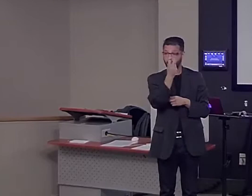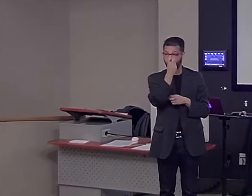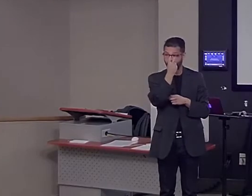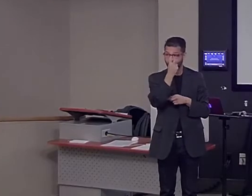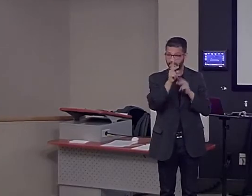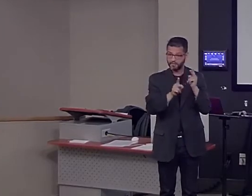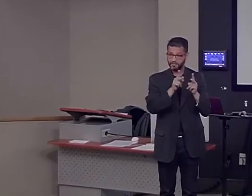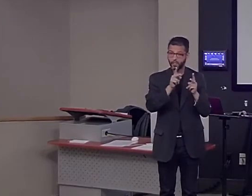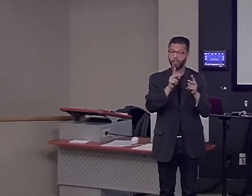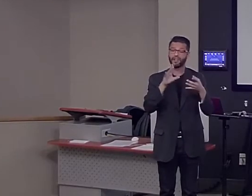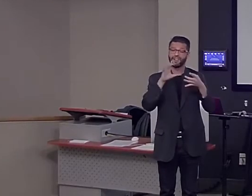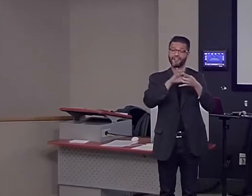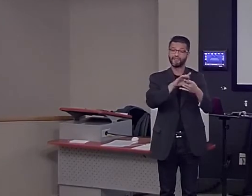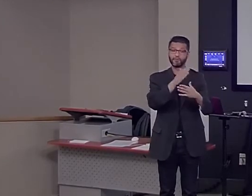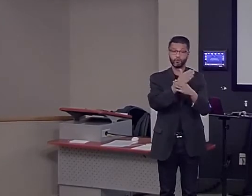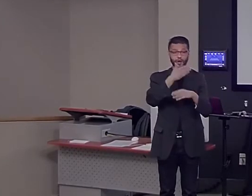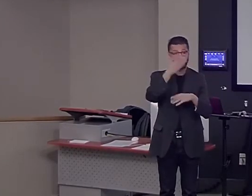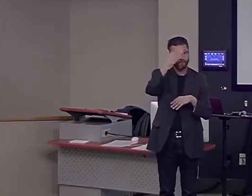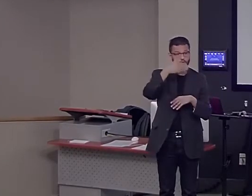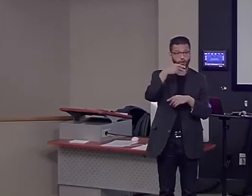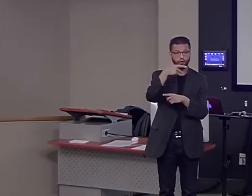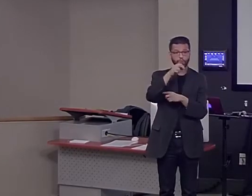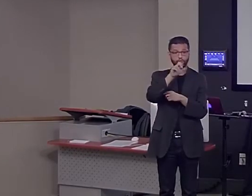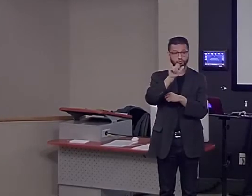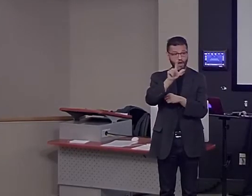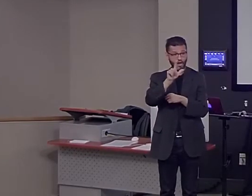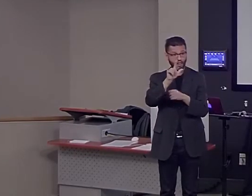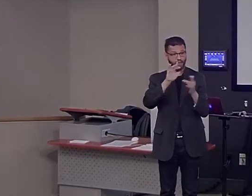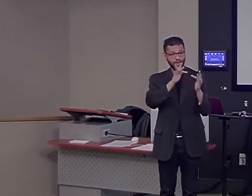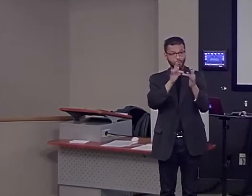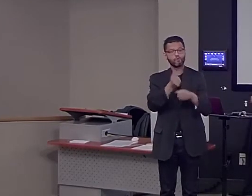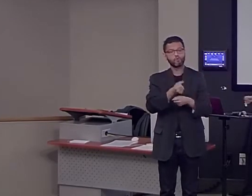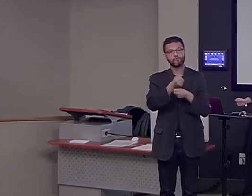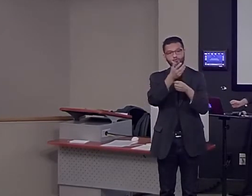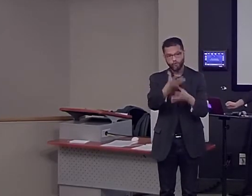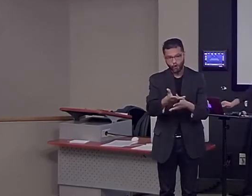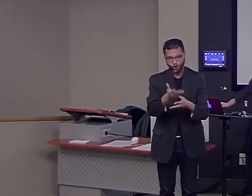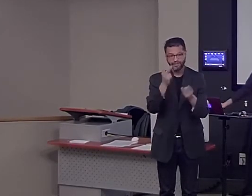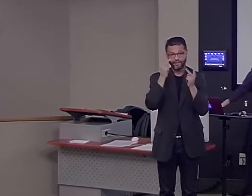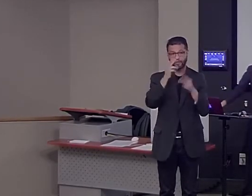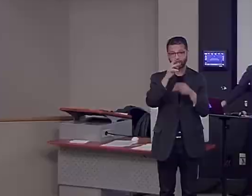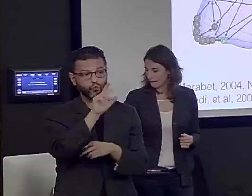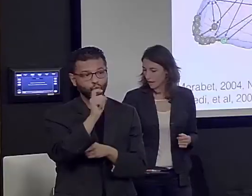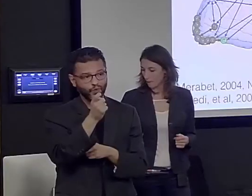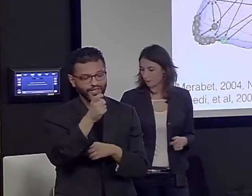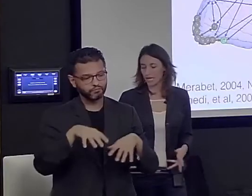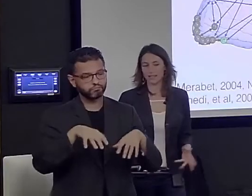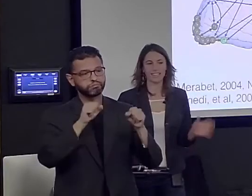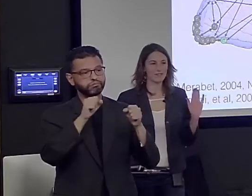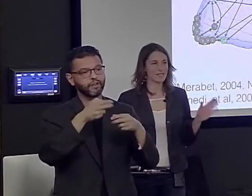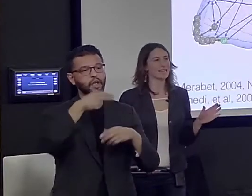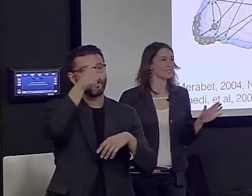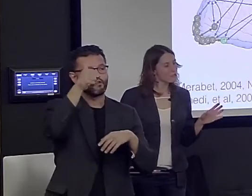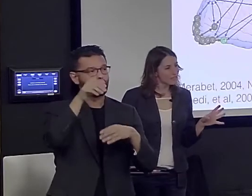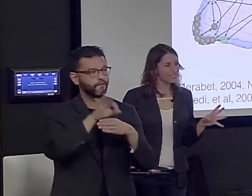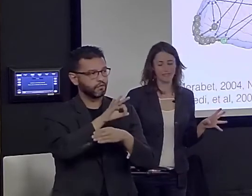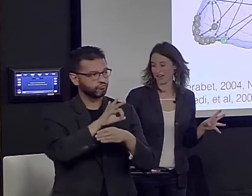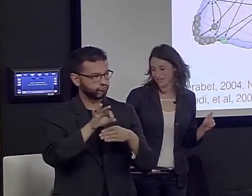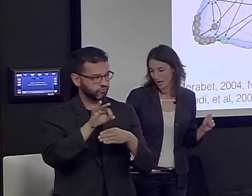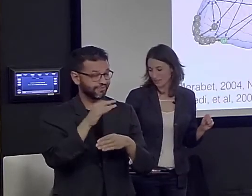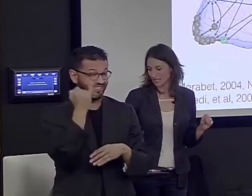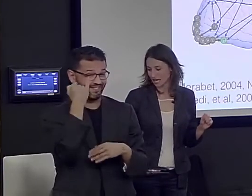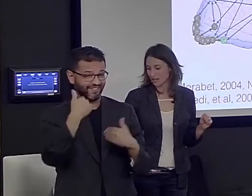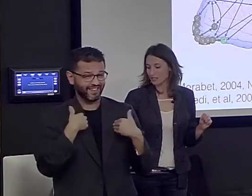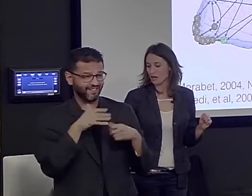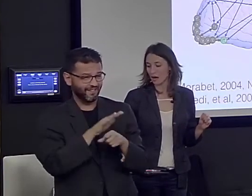frontal parietal networks causes visual cortex to be taken over by higher cognitive functions. And then if we get to it, if I